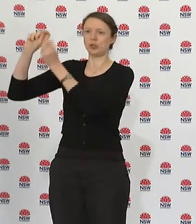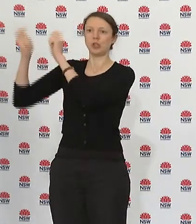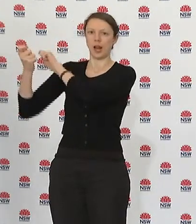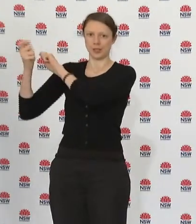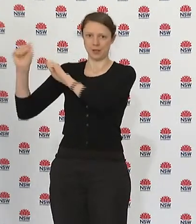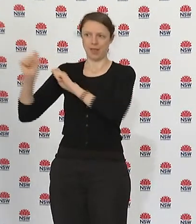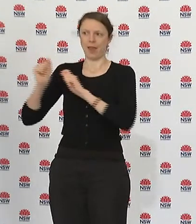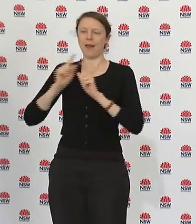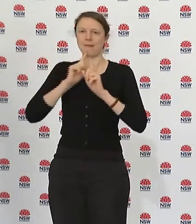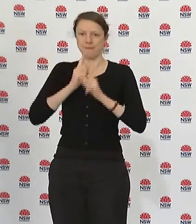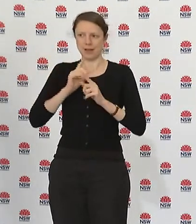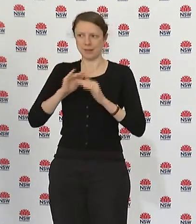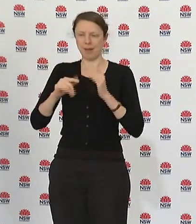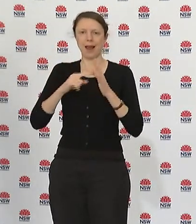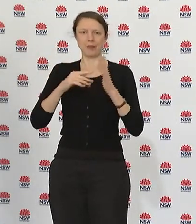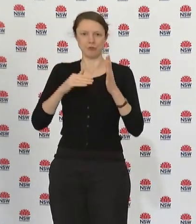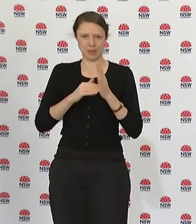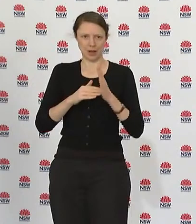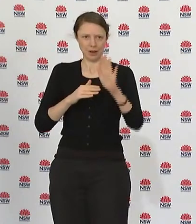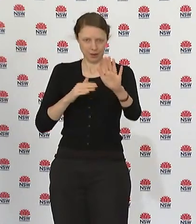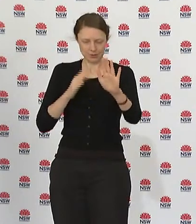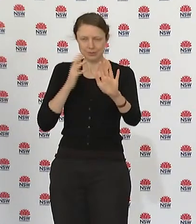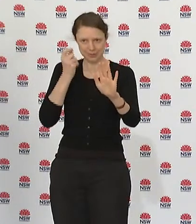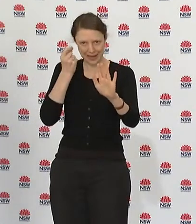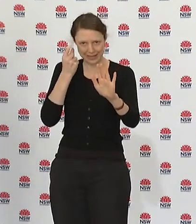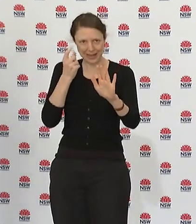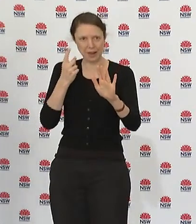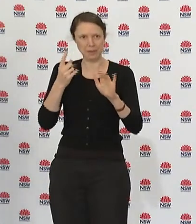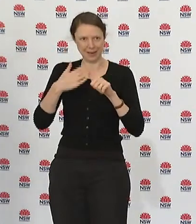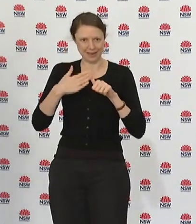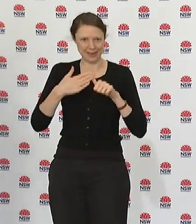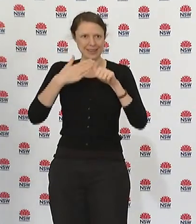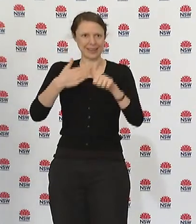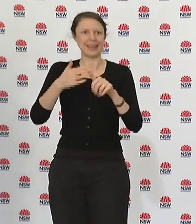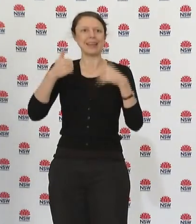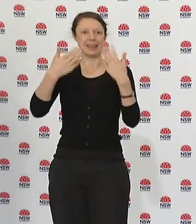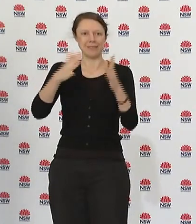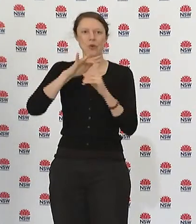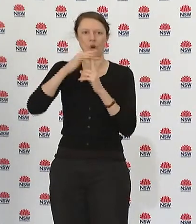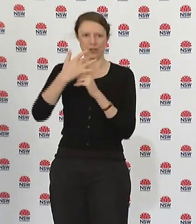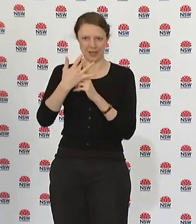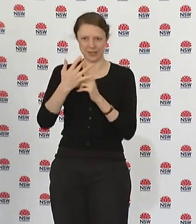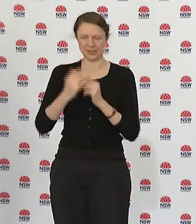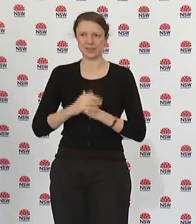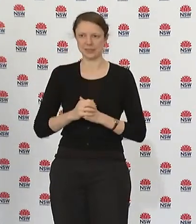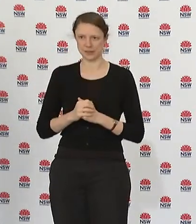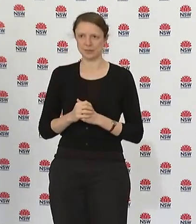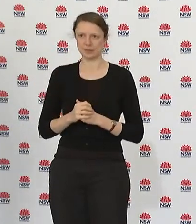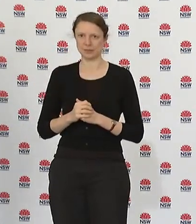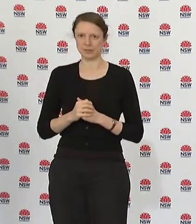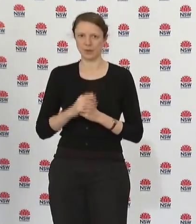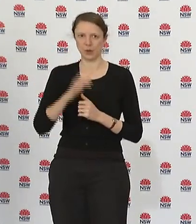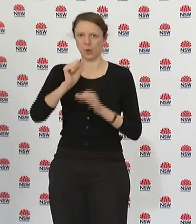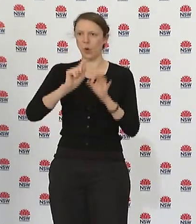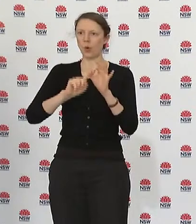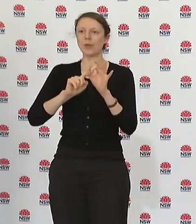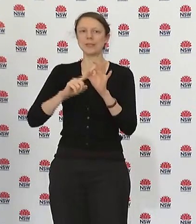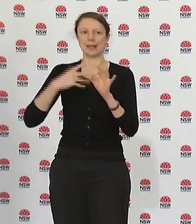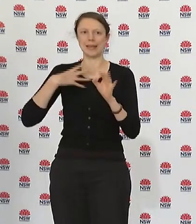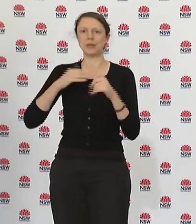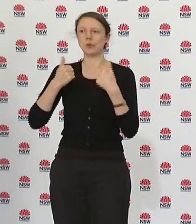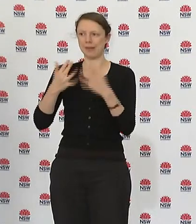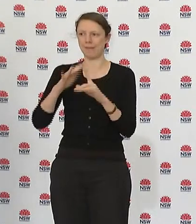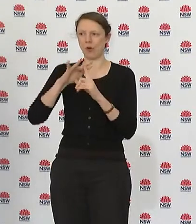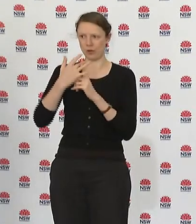I understand, but I need to put... I know, but I'm answering it to give context to your question, because your question doesn't make sense unless I provide